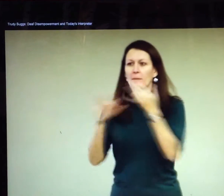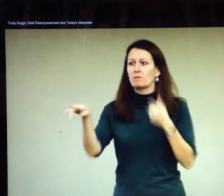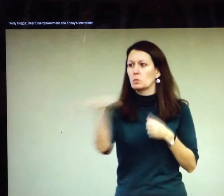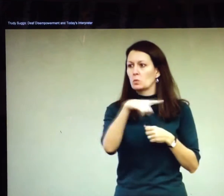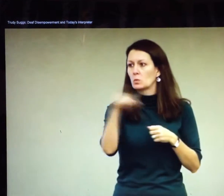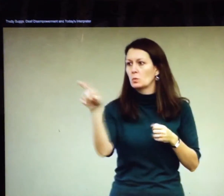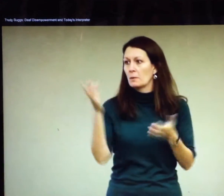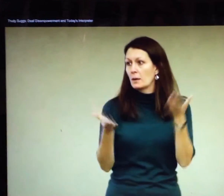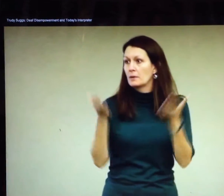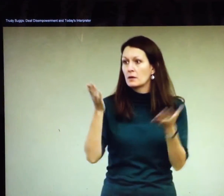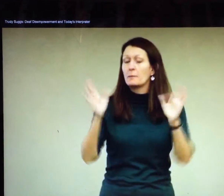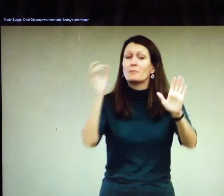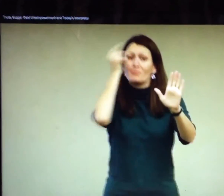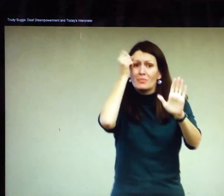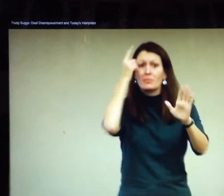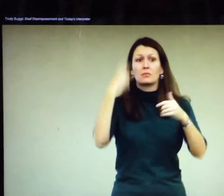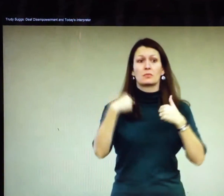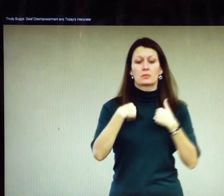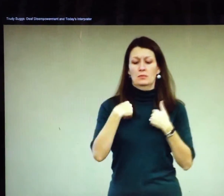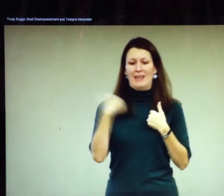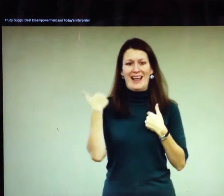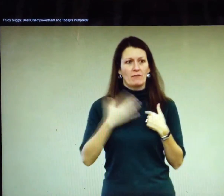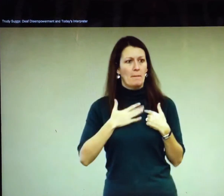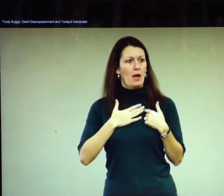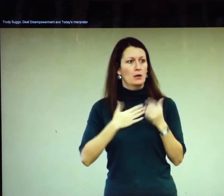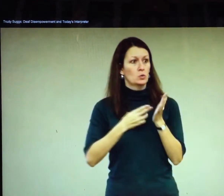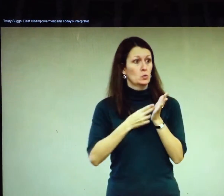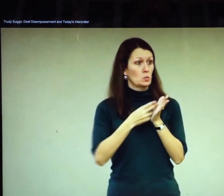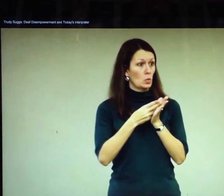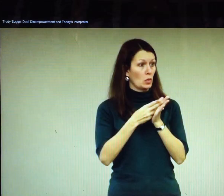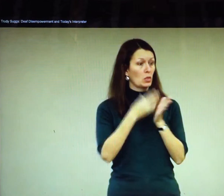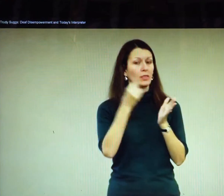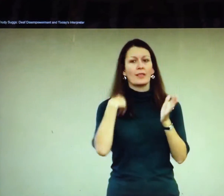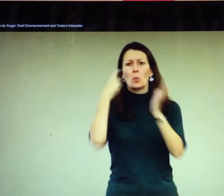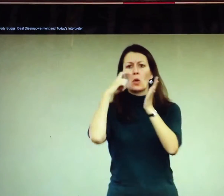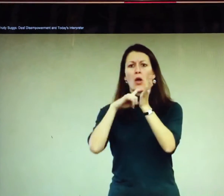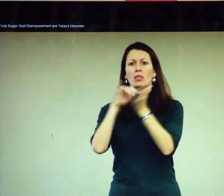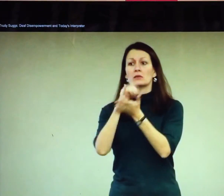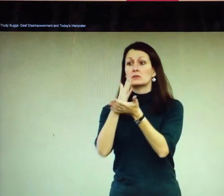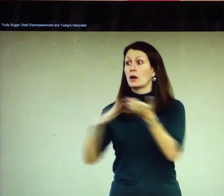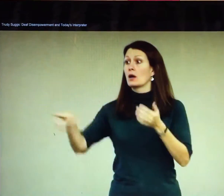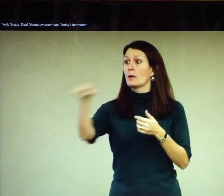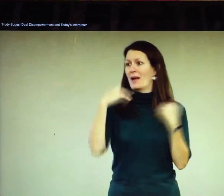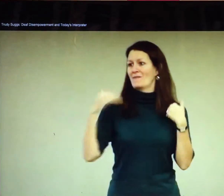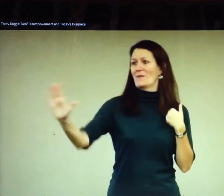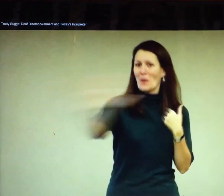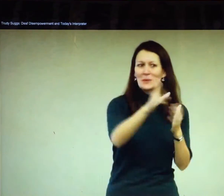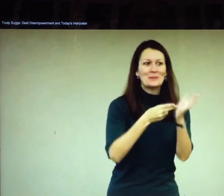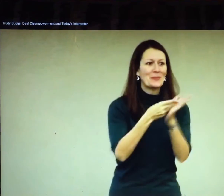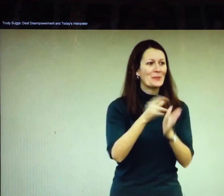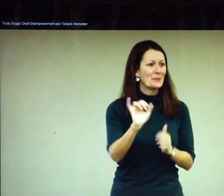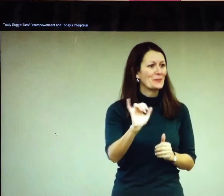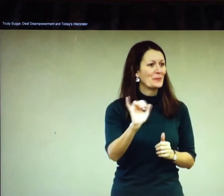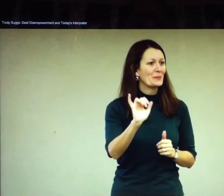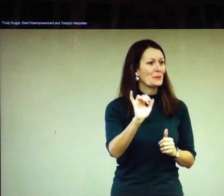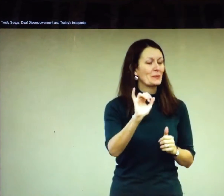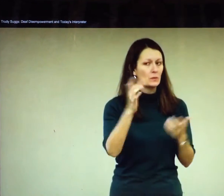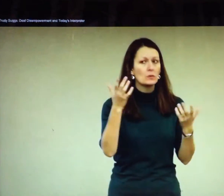Maybe some of you are going to be uncomfortable with my talk today, but I want you guys to know that this is my truth, and you will notice that you have your own truth as